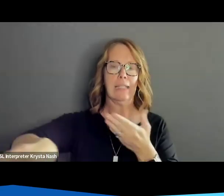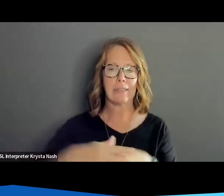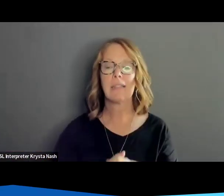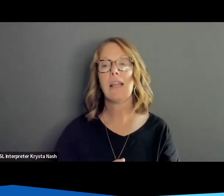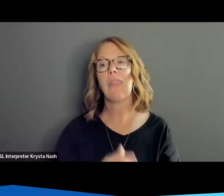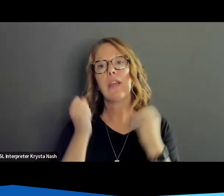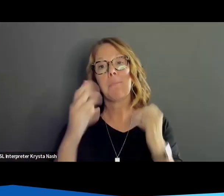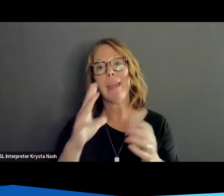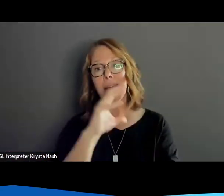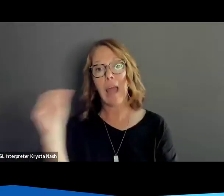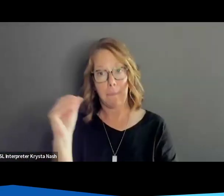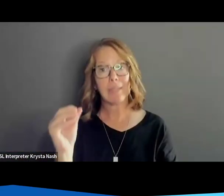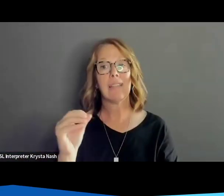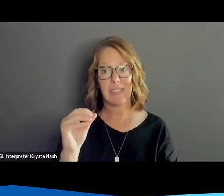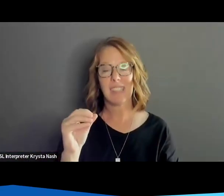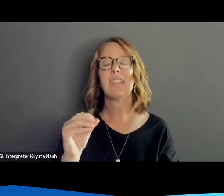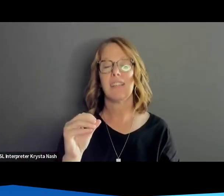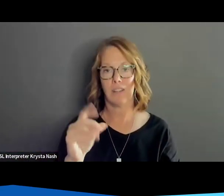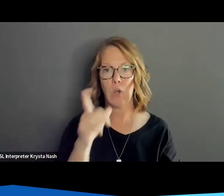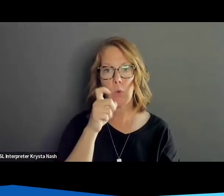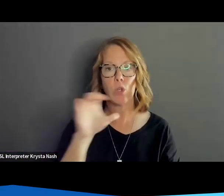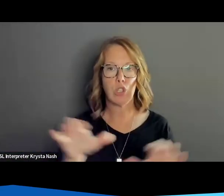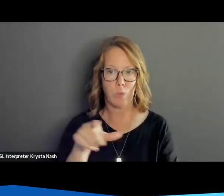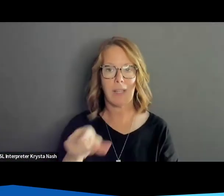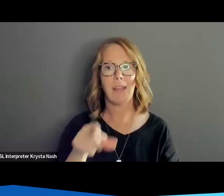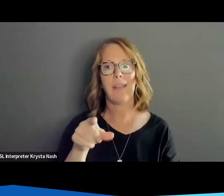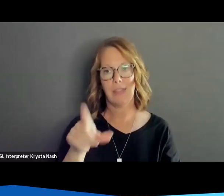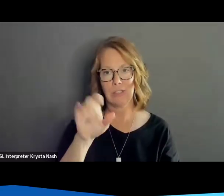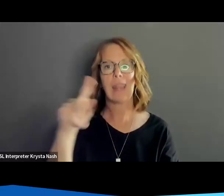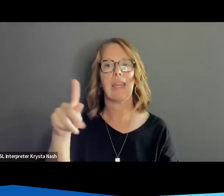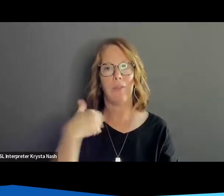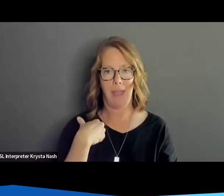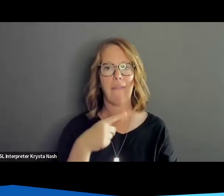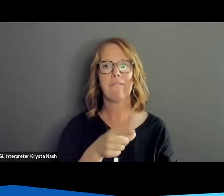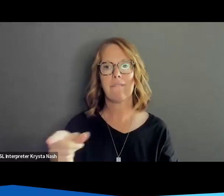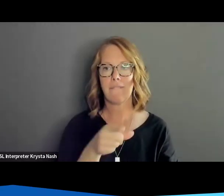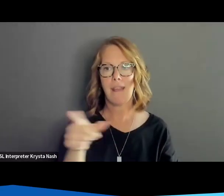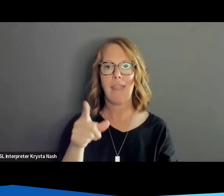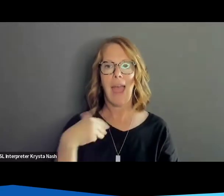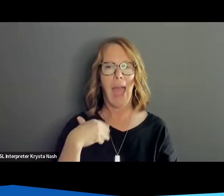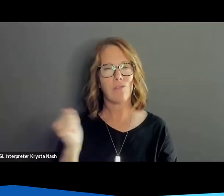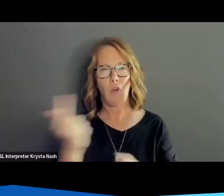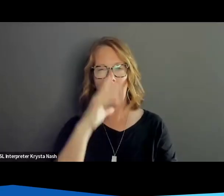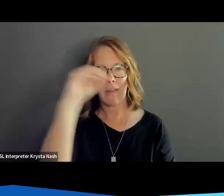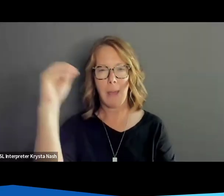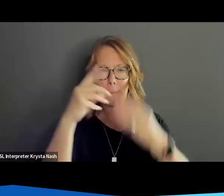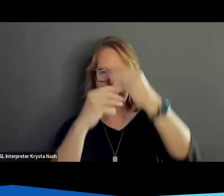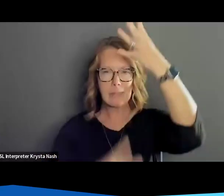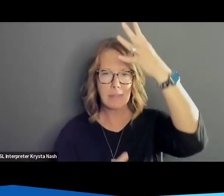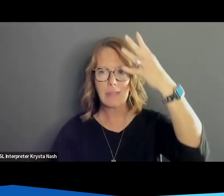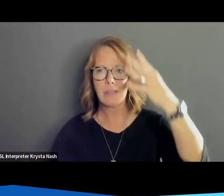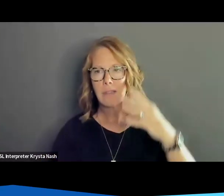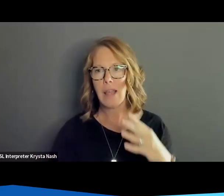and we'll have Donna put some information. There's a link that we have that lists all the companies that